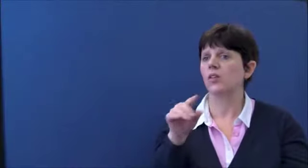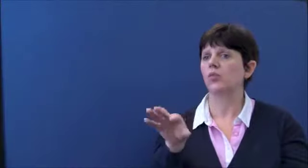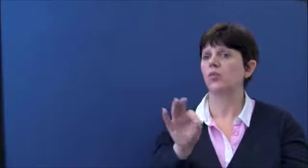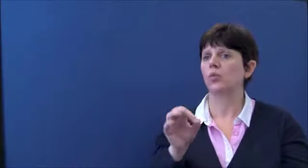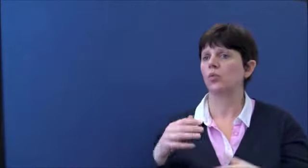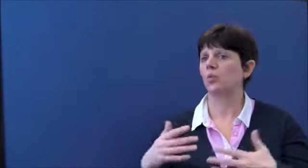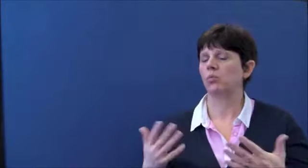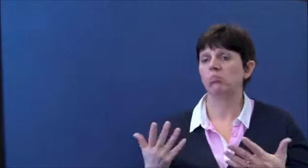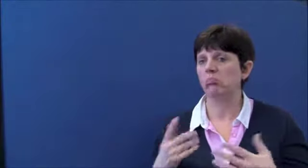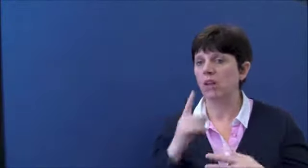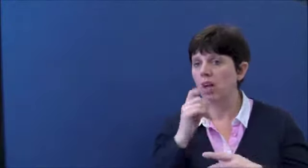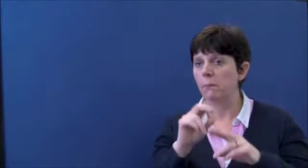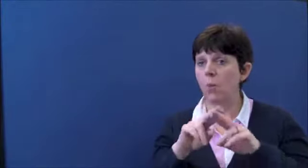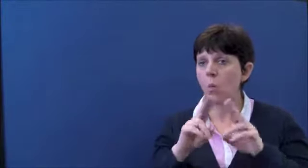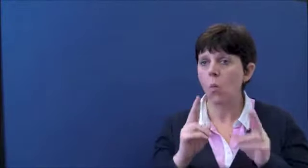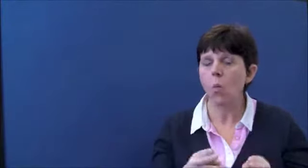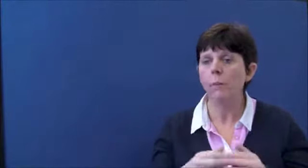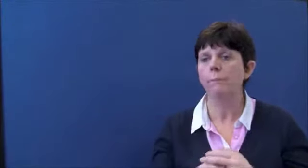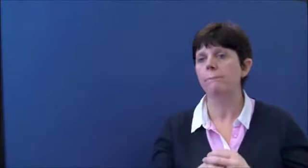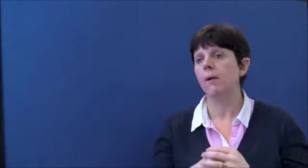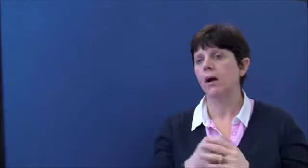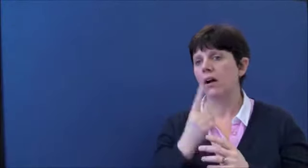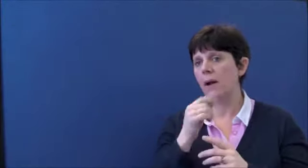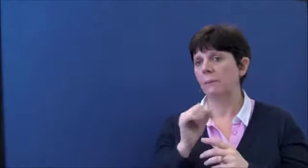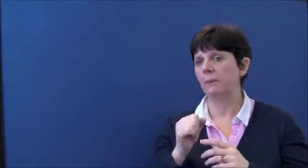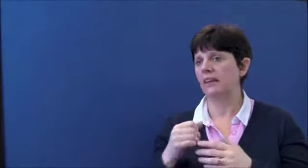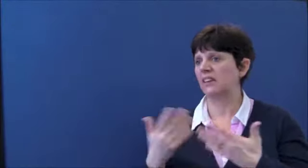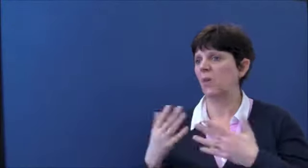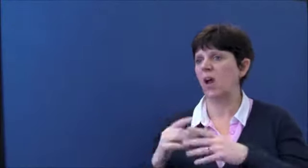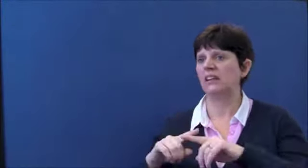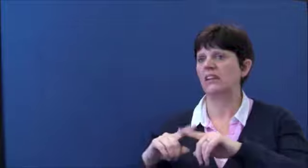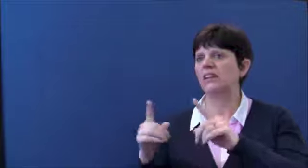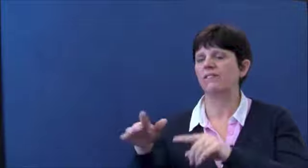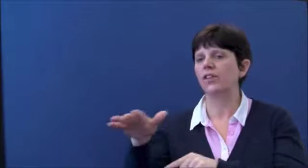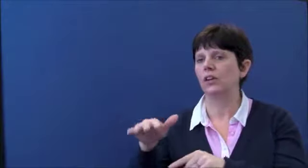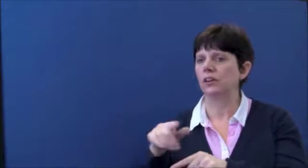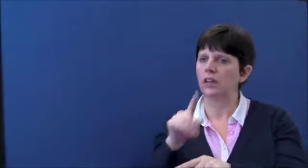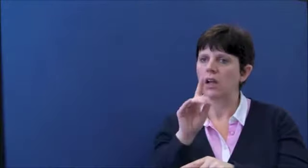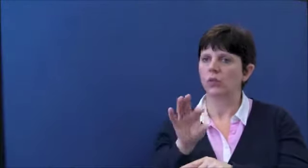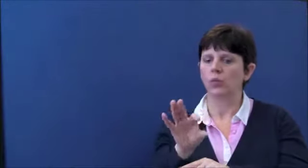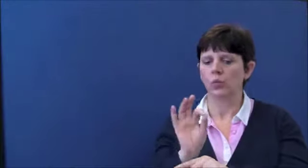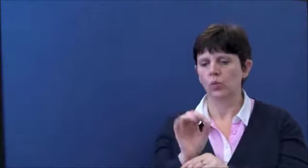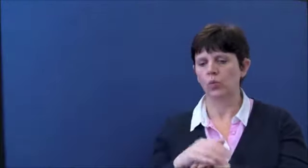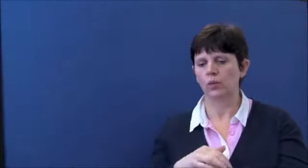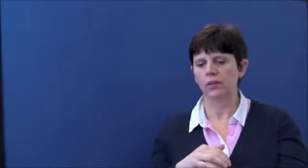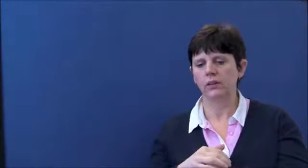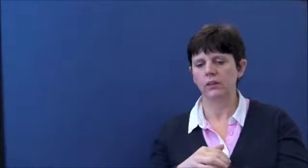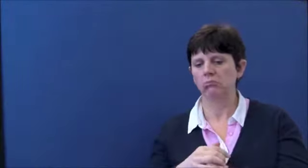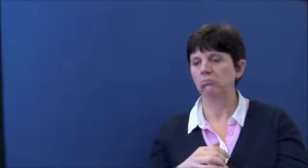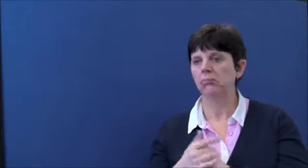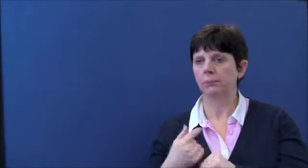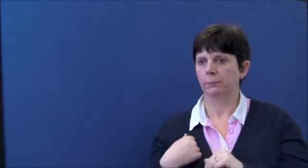They can choose. It could be in their home or somewhere else. Either myself or Anita can organise somewhere to